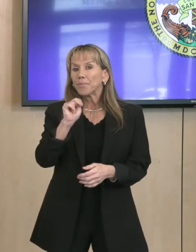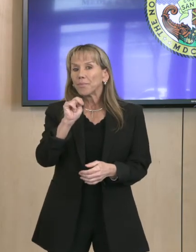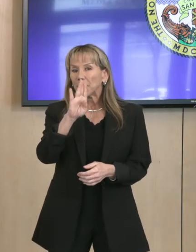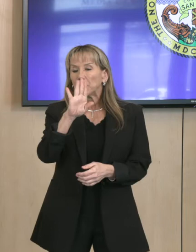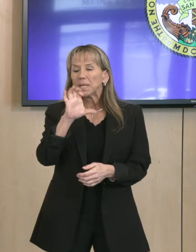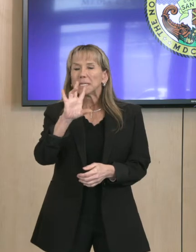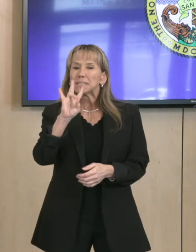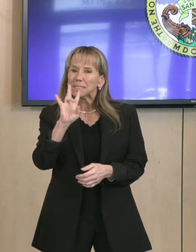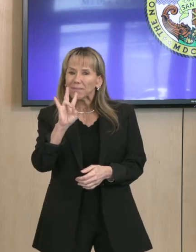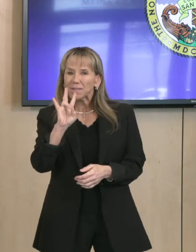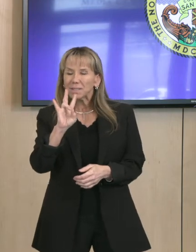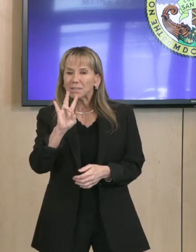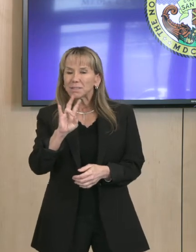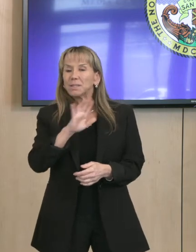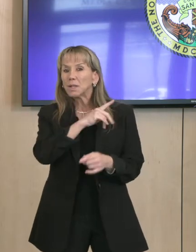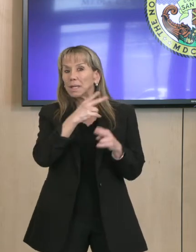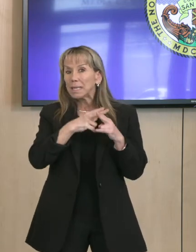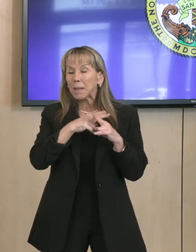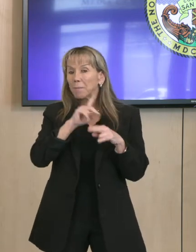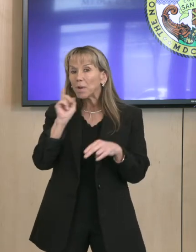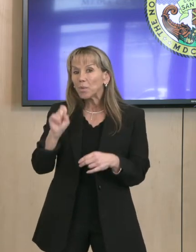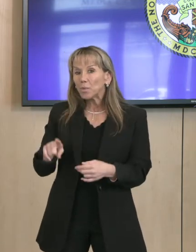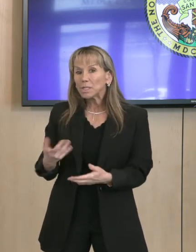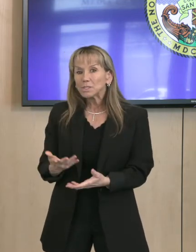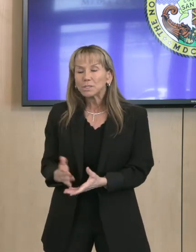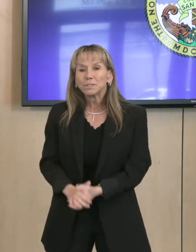NBC7, can you please state your name and question?